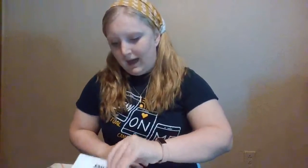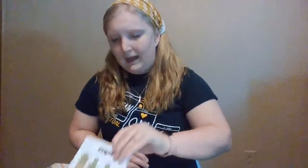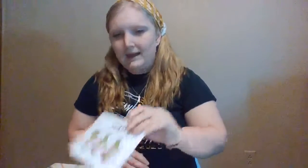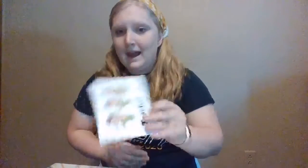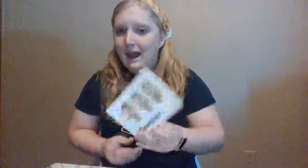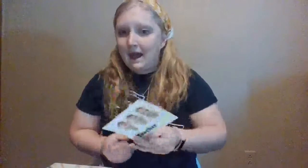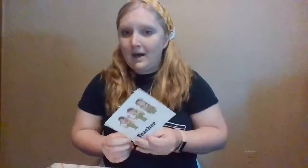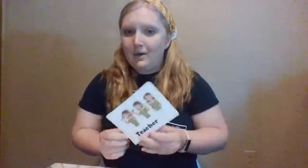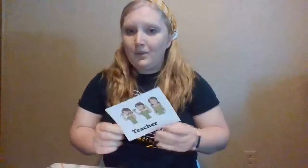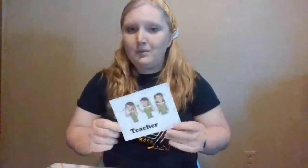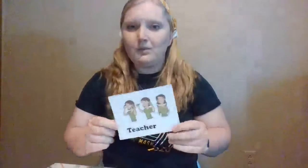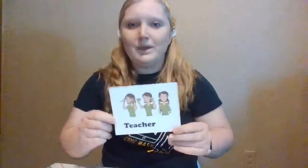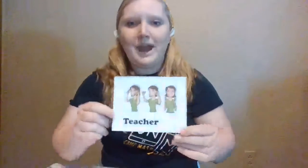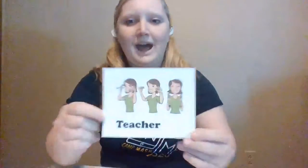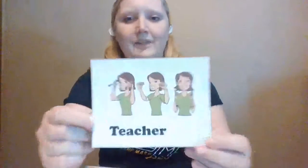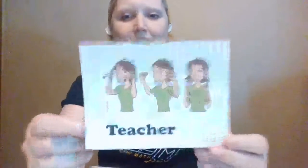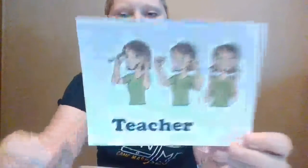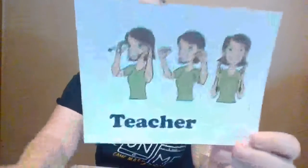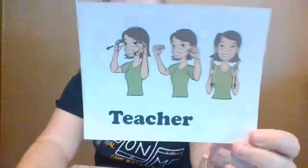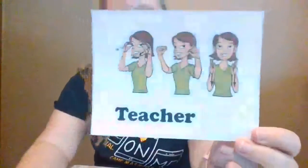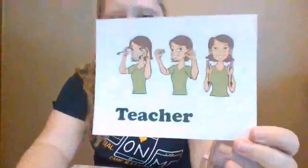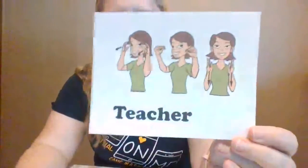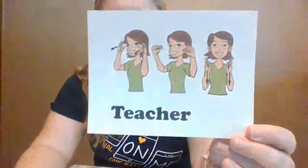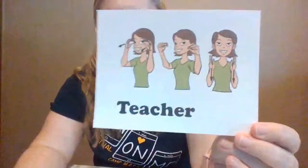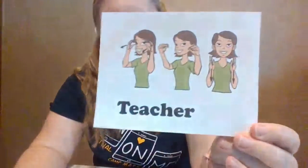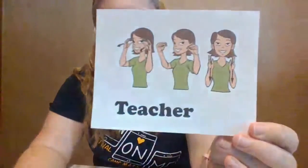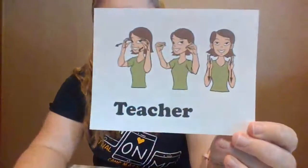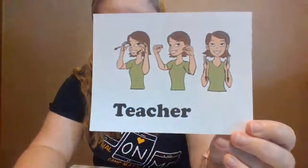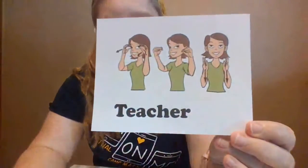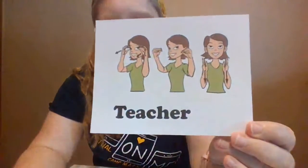Okay, and now we have teacher.